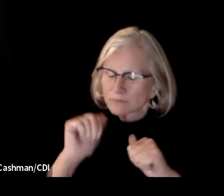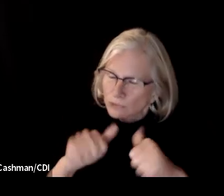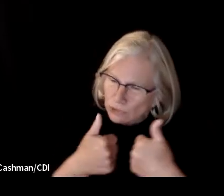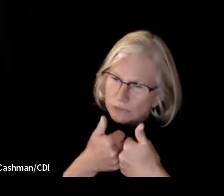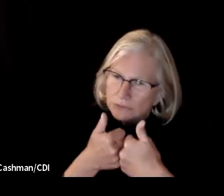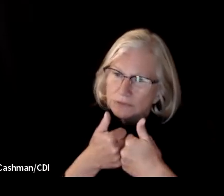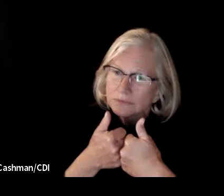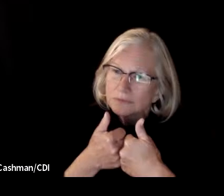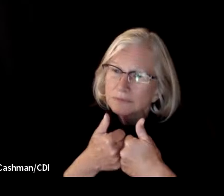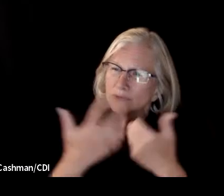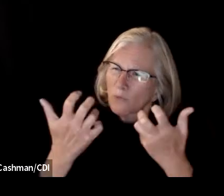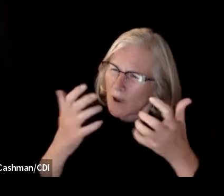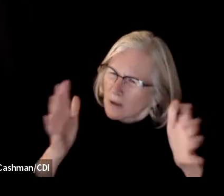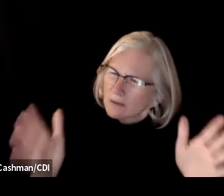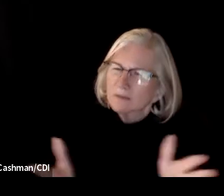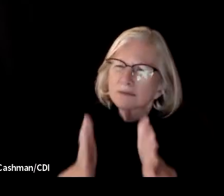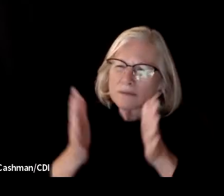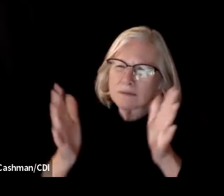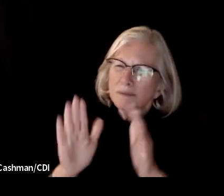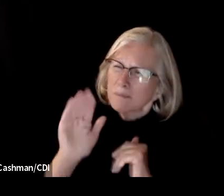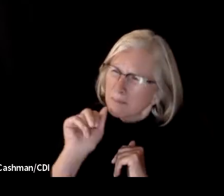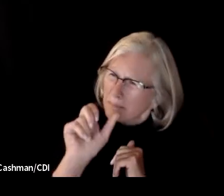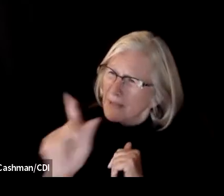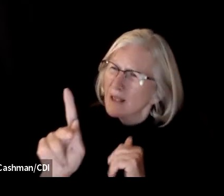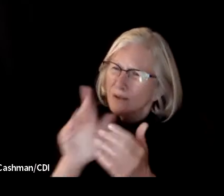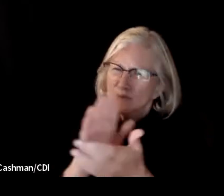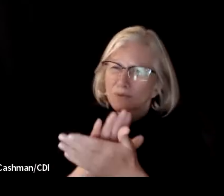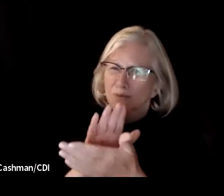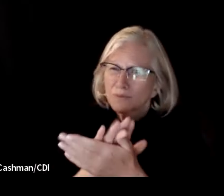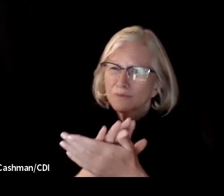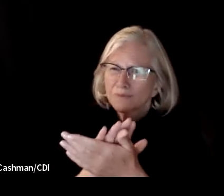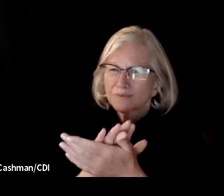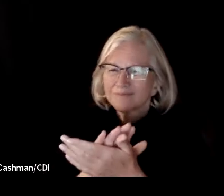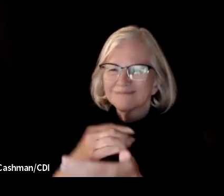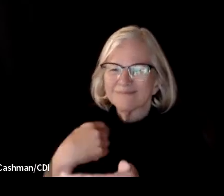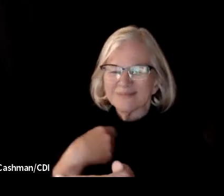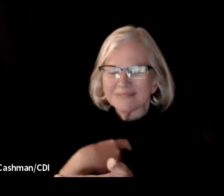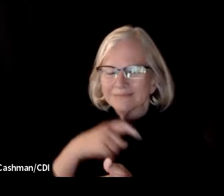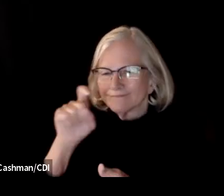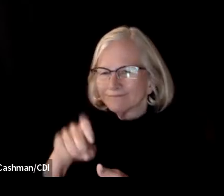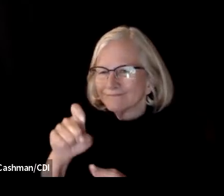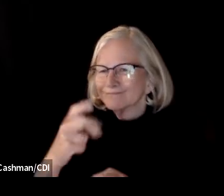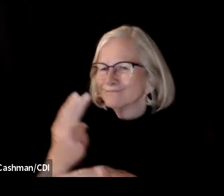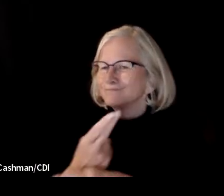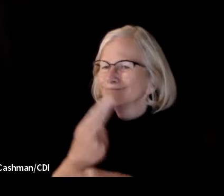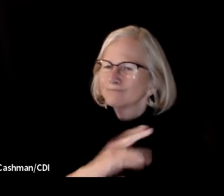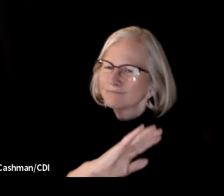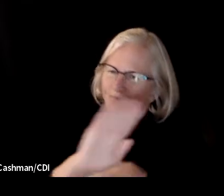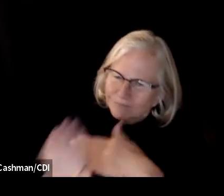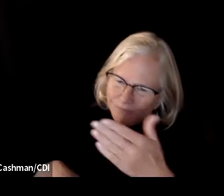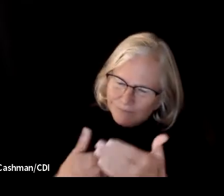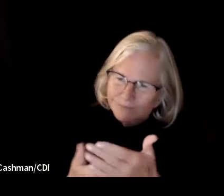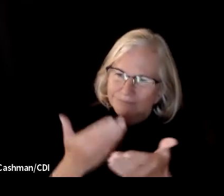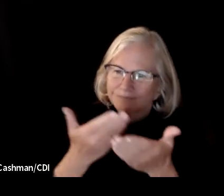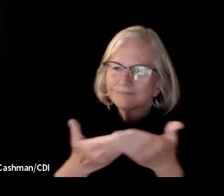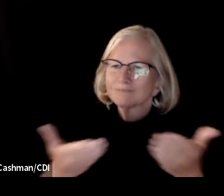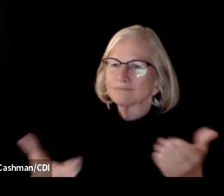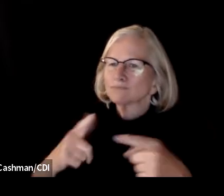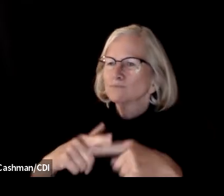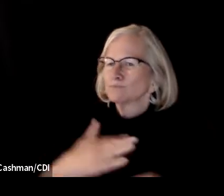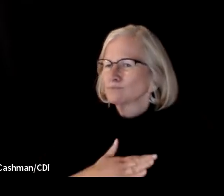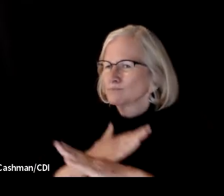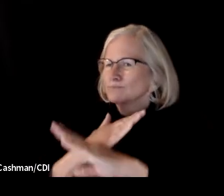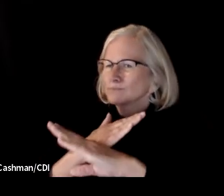learning, we really need to use all the tools available to us to prevent the spread. That's why the guidance document we put